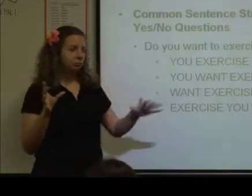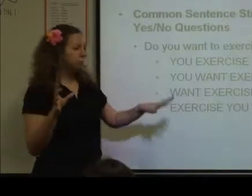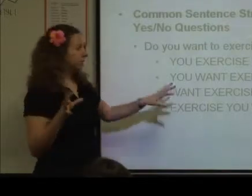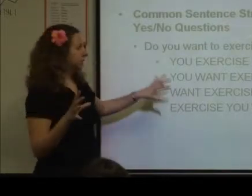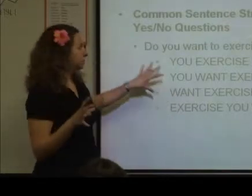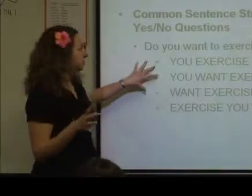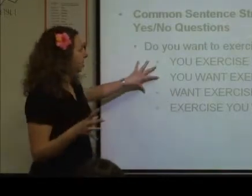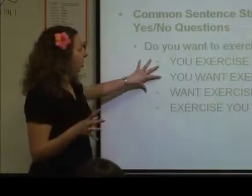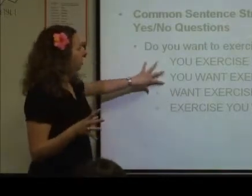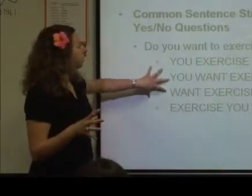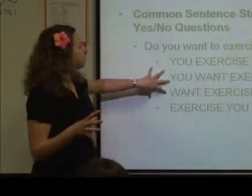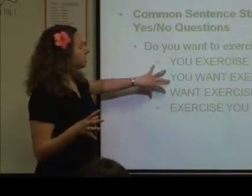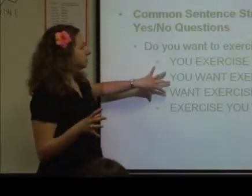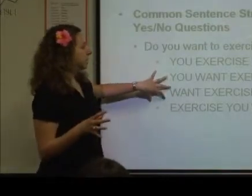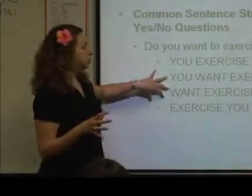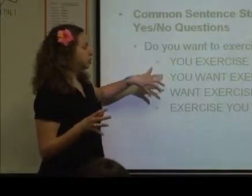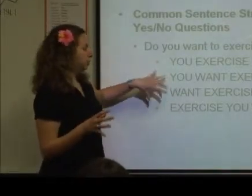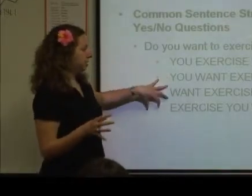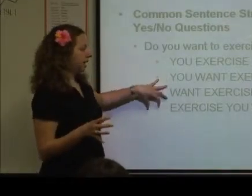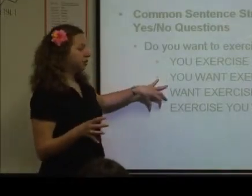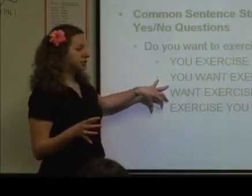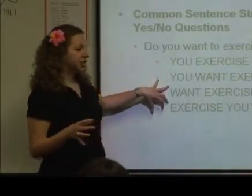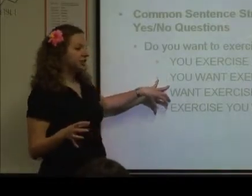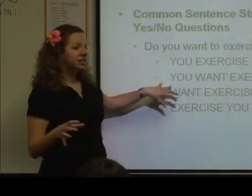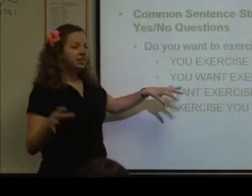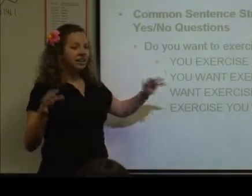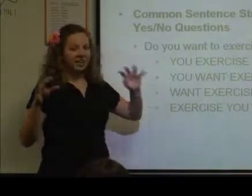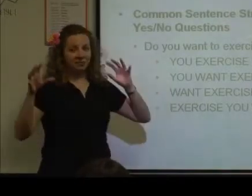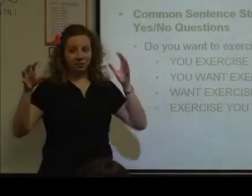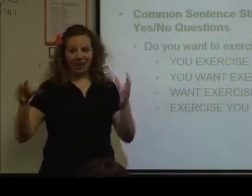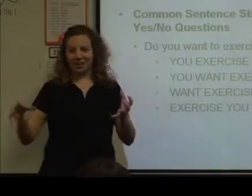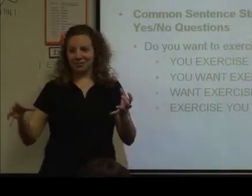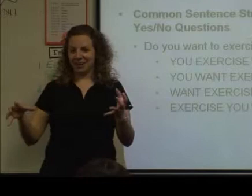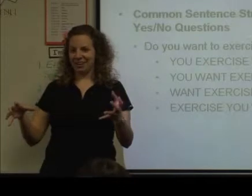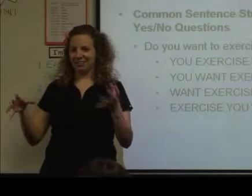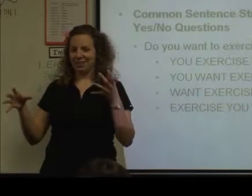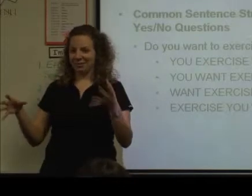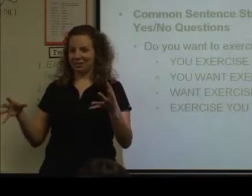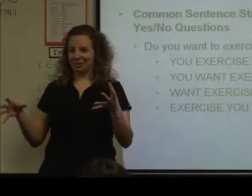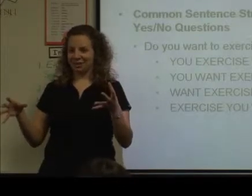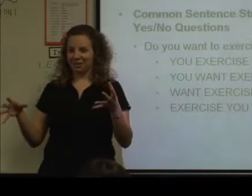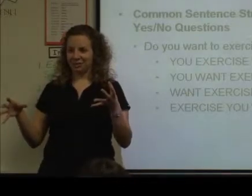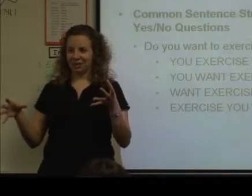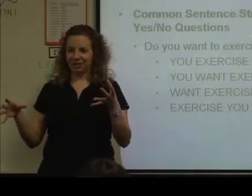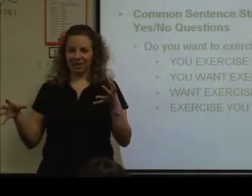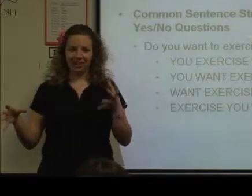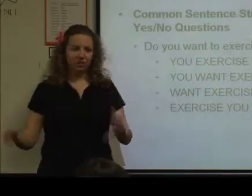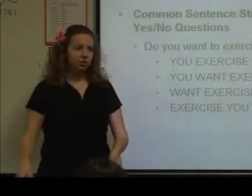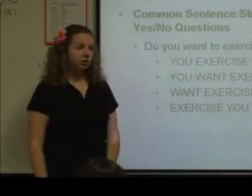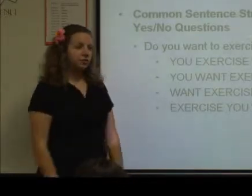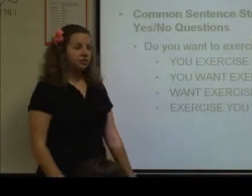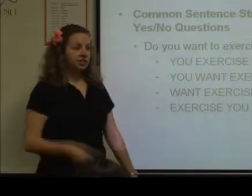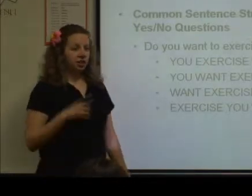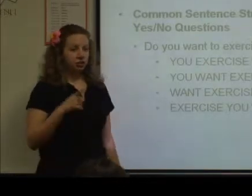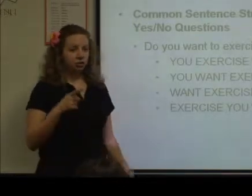will be acceptable. All of these mean do you want to exercise if you add the right non-manual things to it, okay? So if you just said